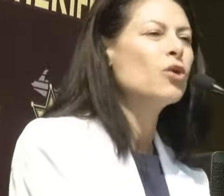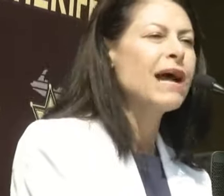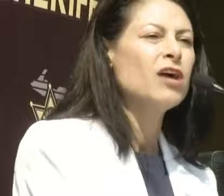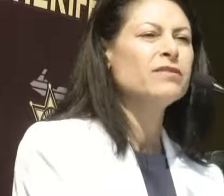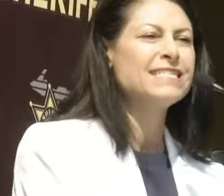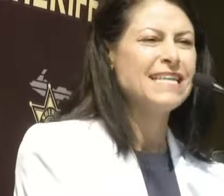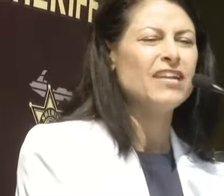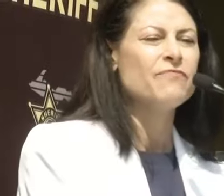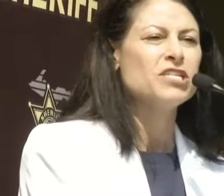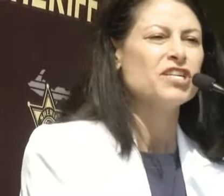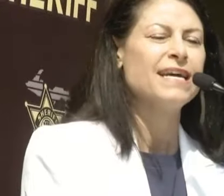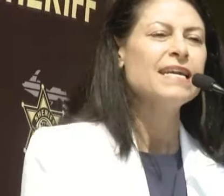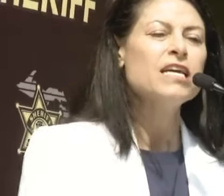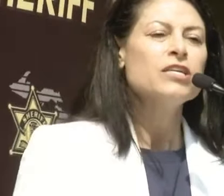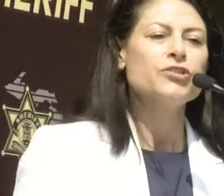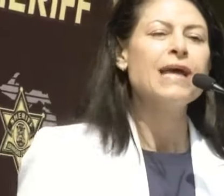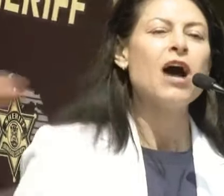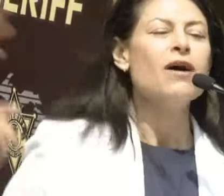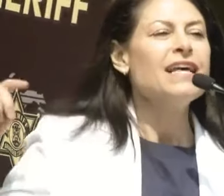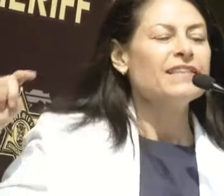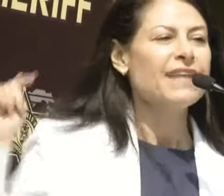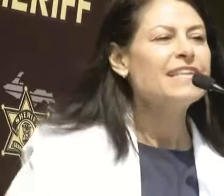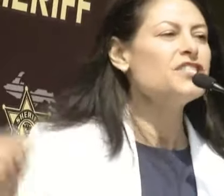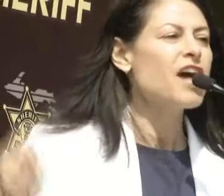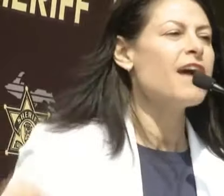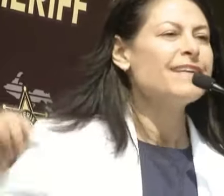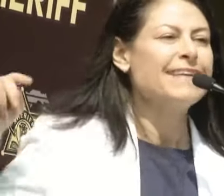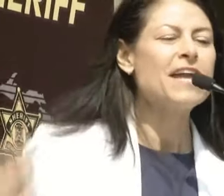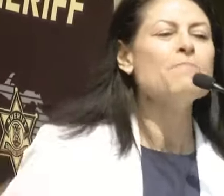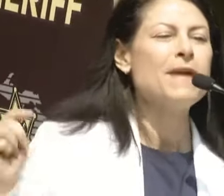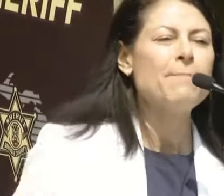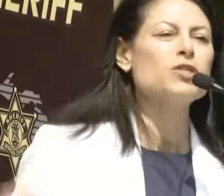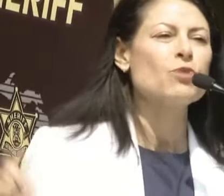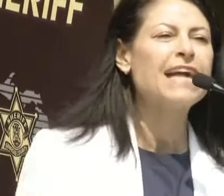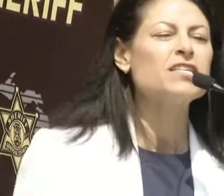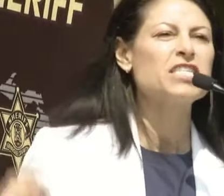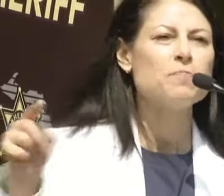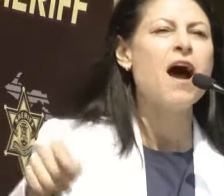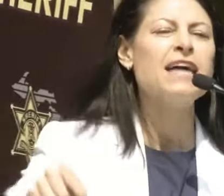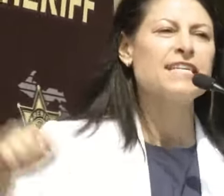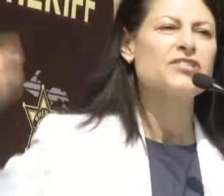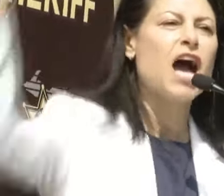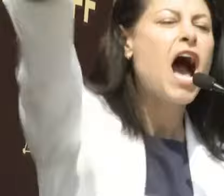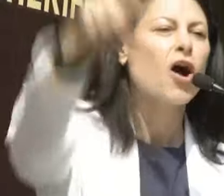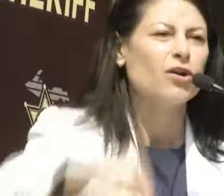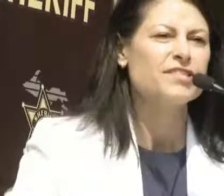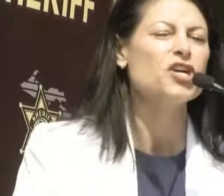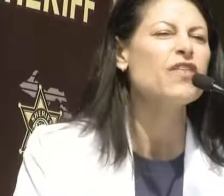all around the state of Michigan. So now let's start getting people's records.